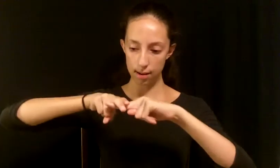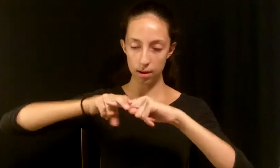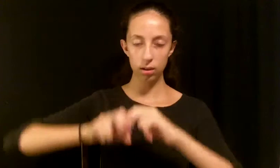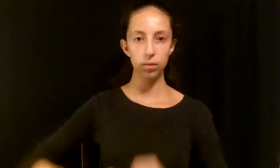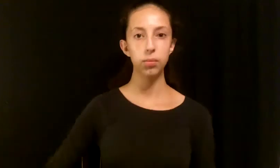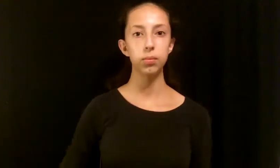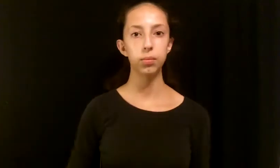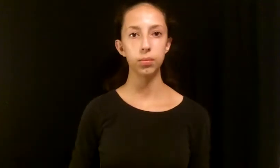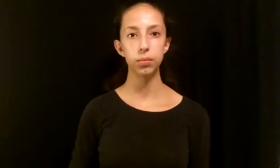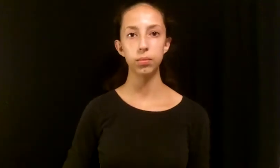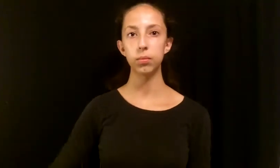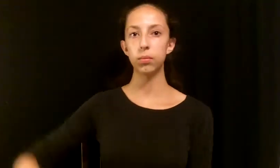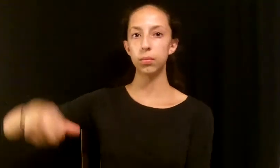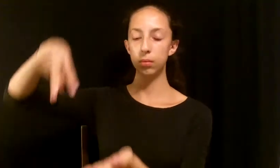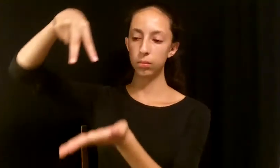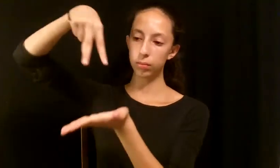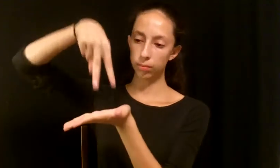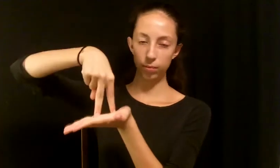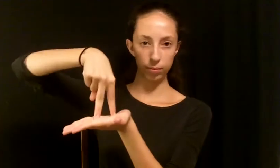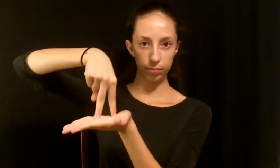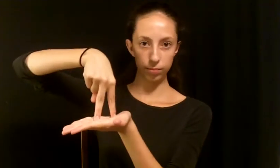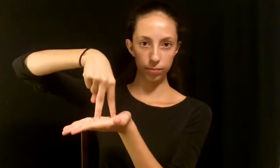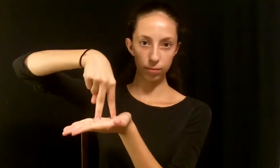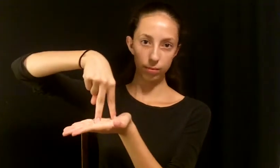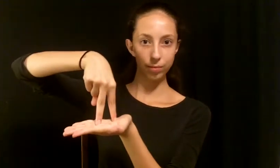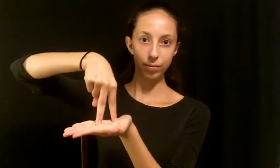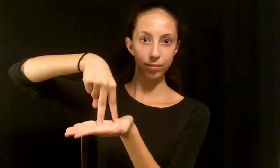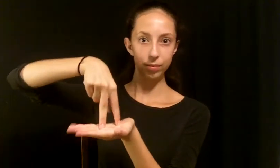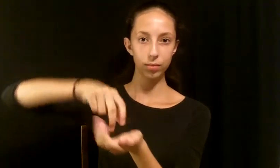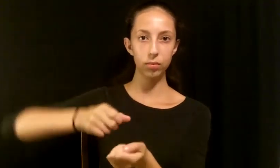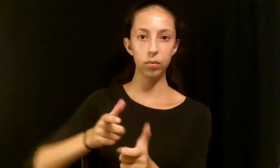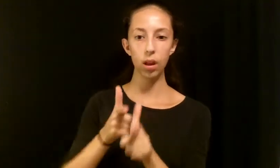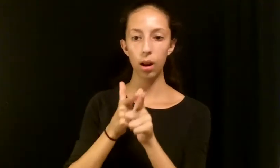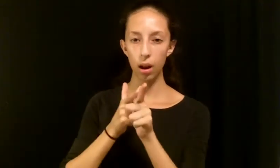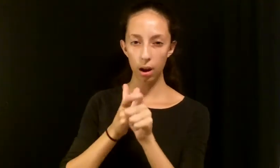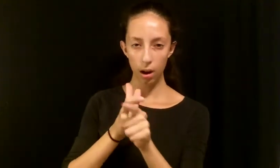Stand, you just have them stand. Run,